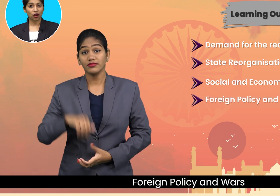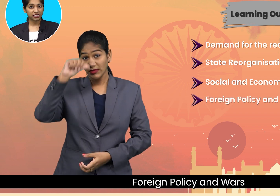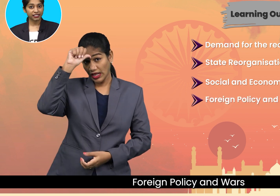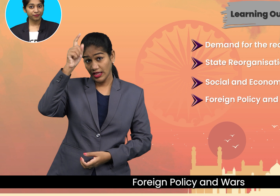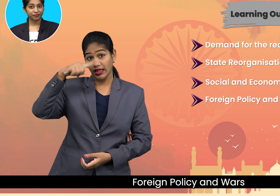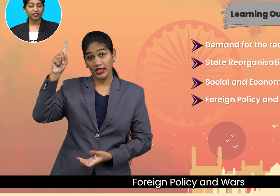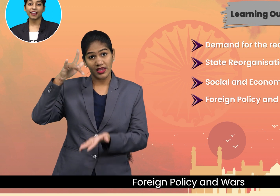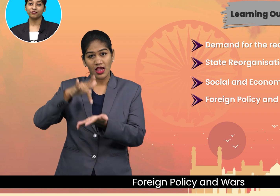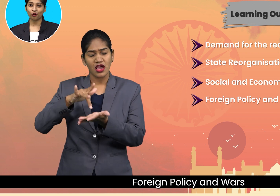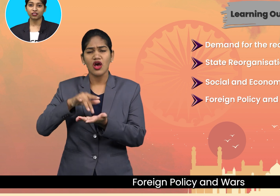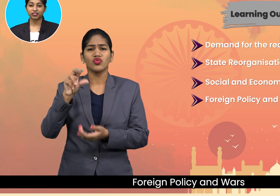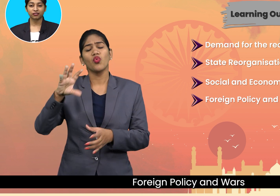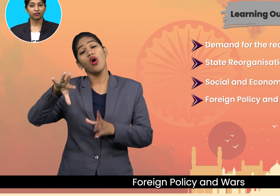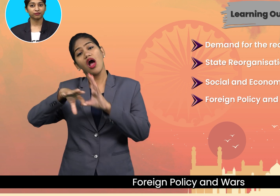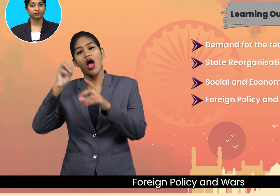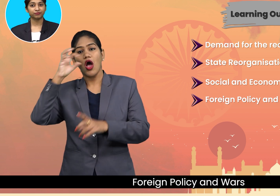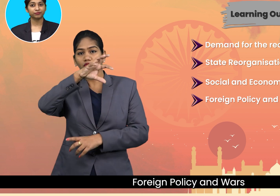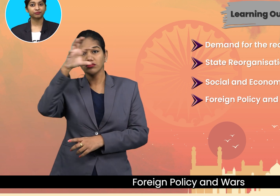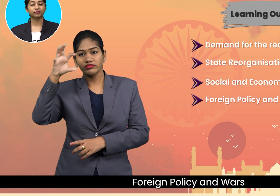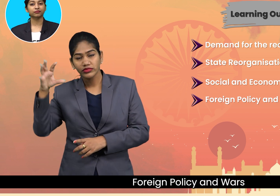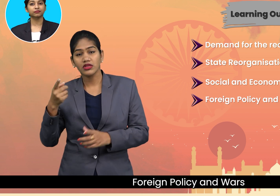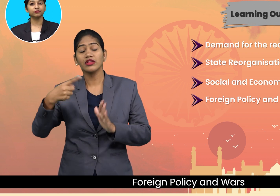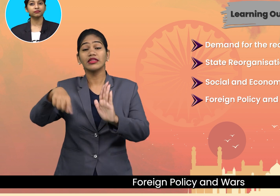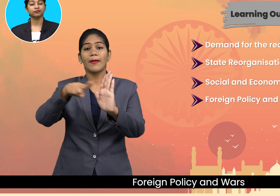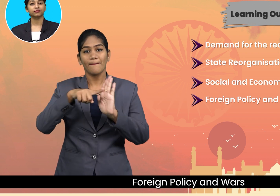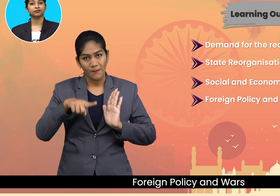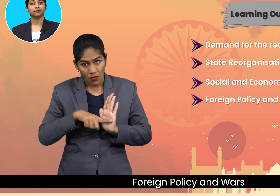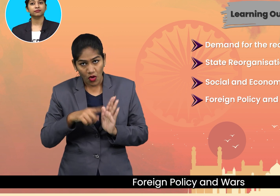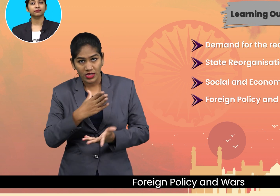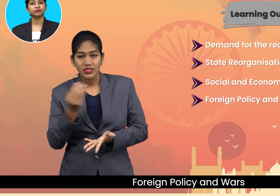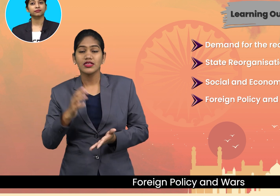foreign policy and wars,